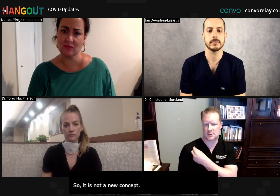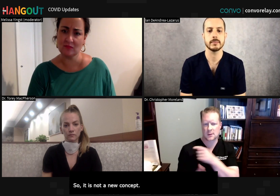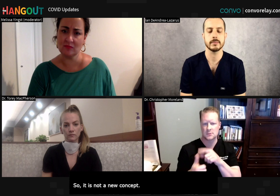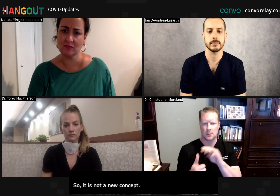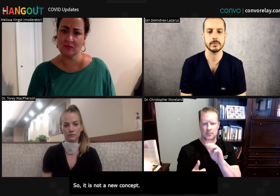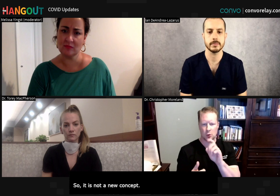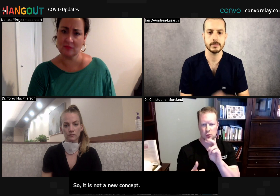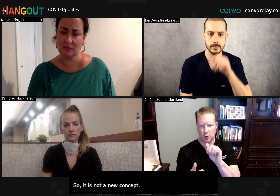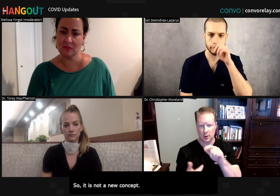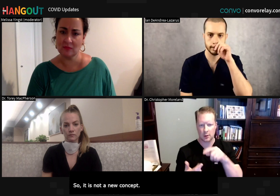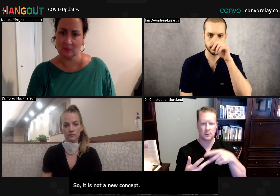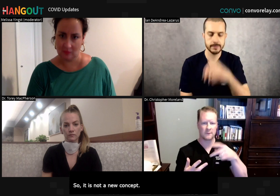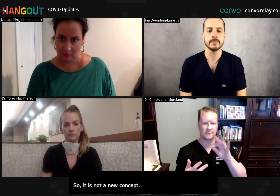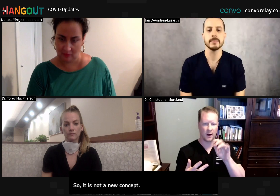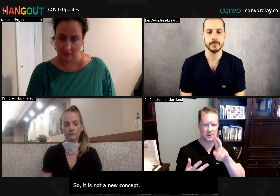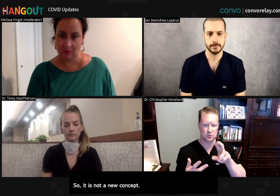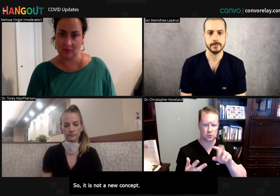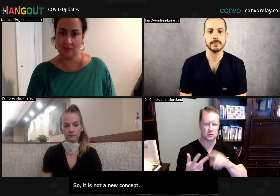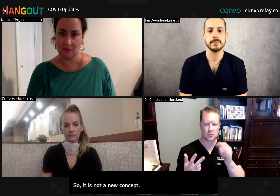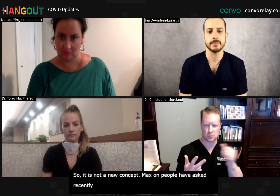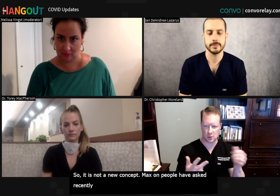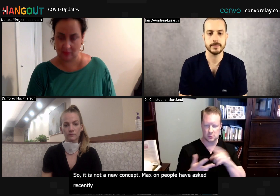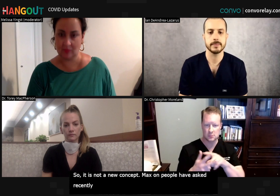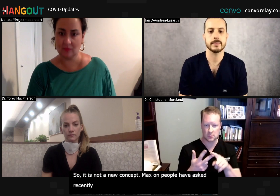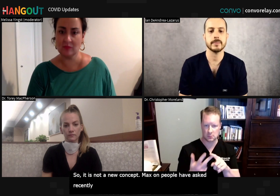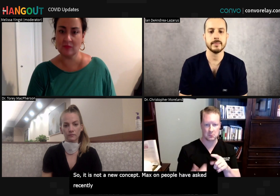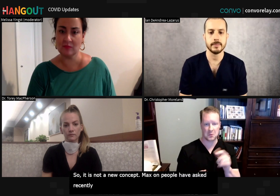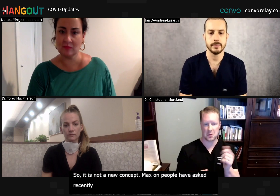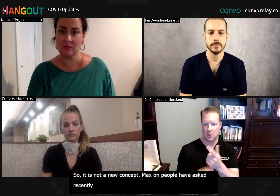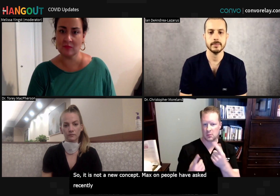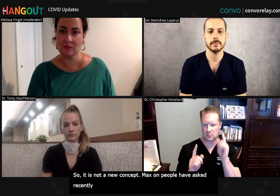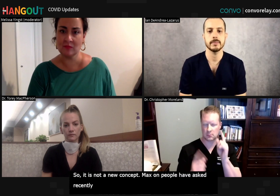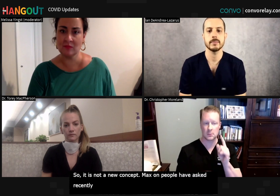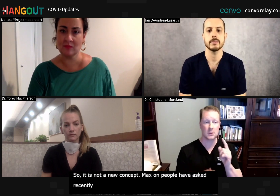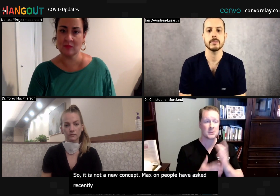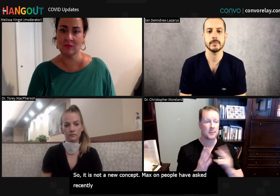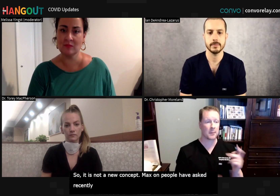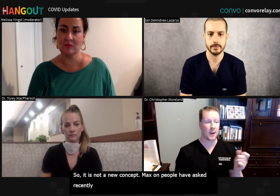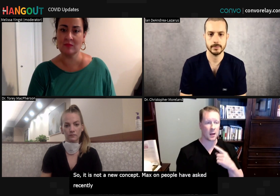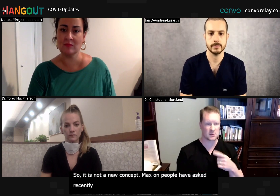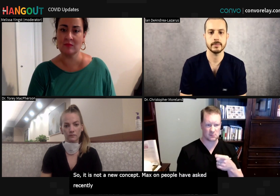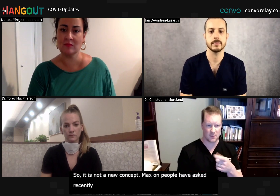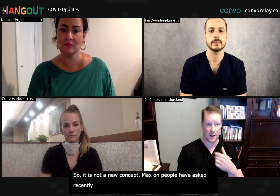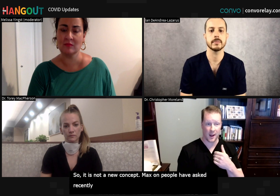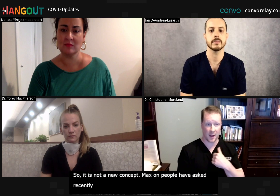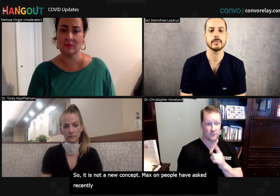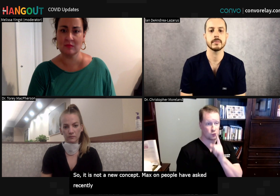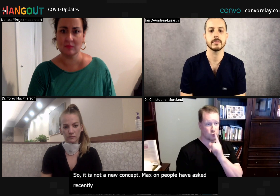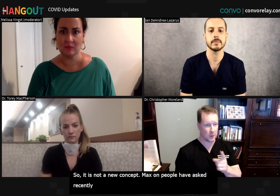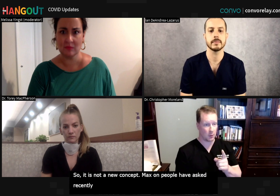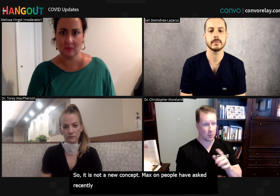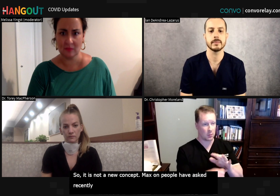there's like 3 major vaccines, Moderna, Pfizer, and then Johnson & Johnson. So some of them ask me, is